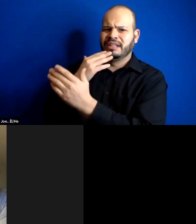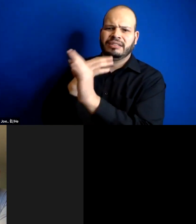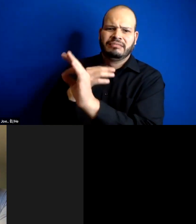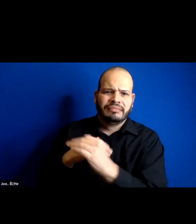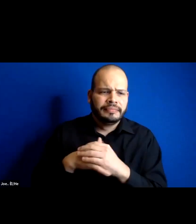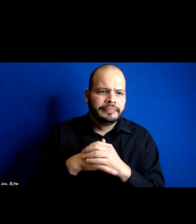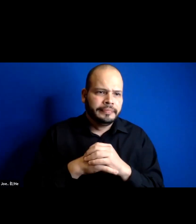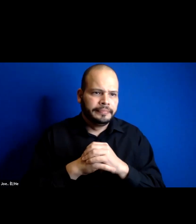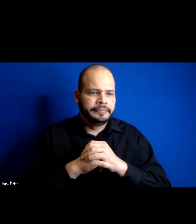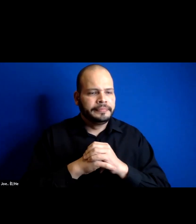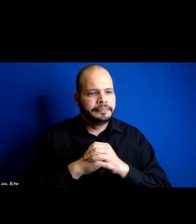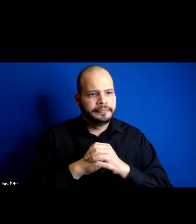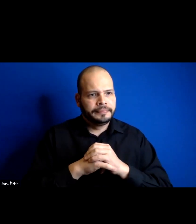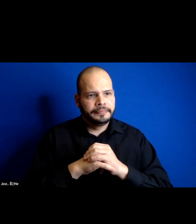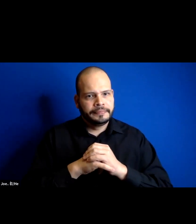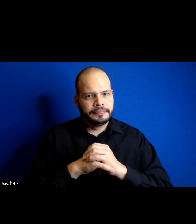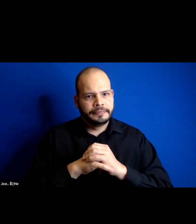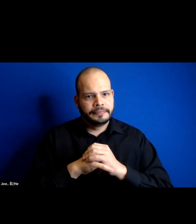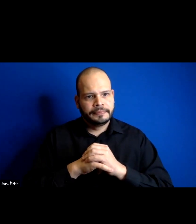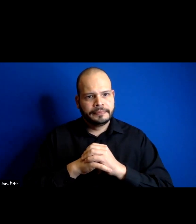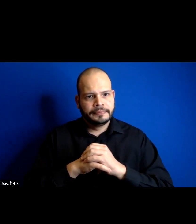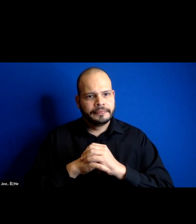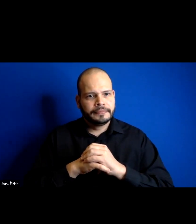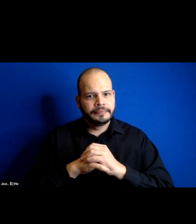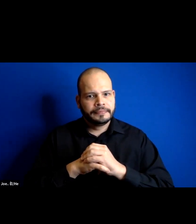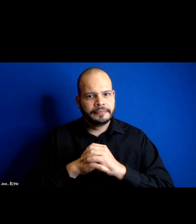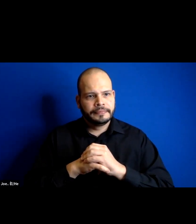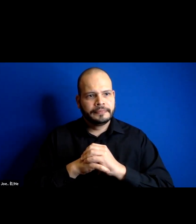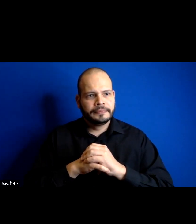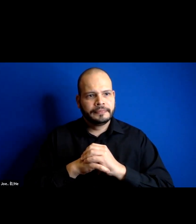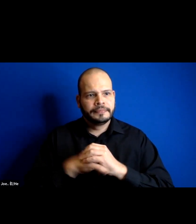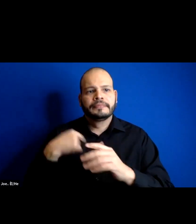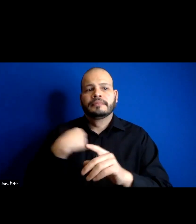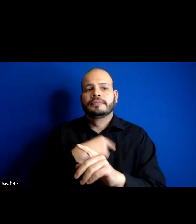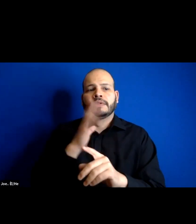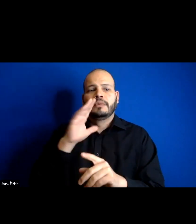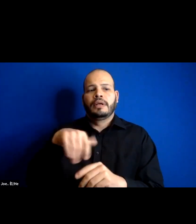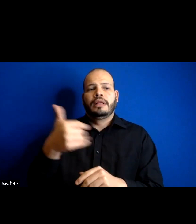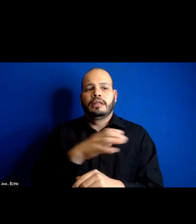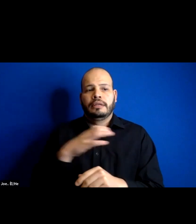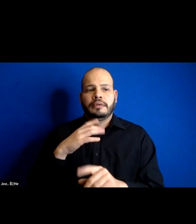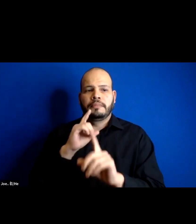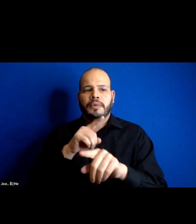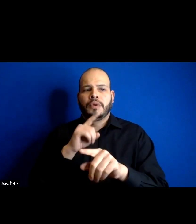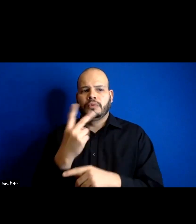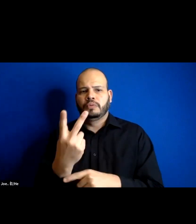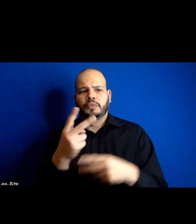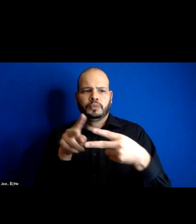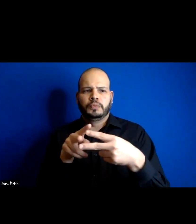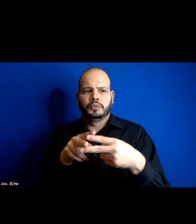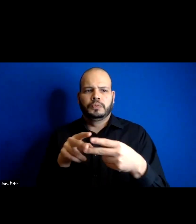we do have another committee report or two. I just want to note that we will not be